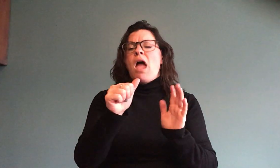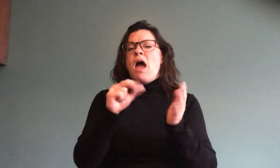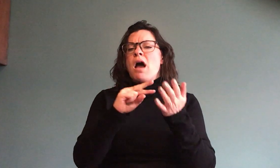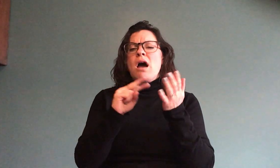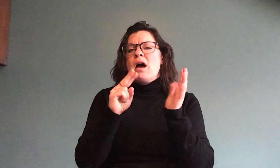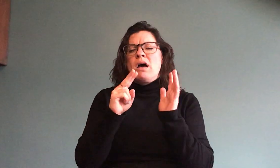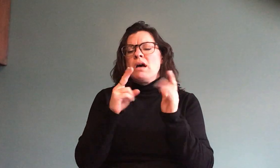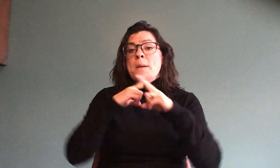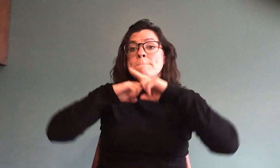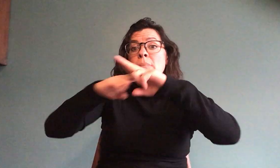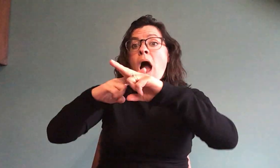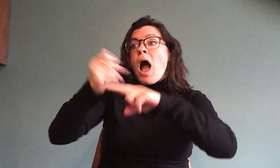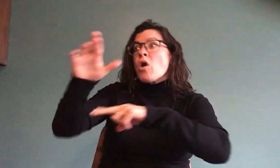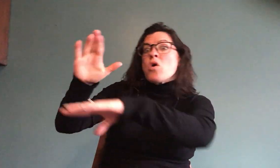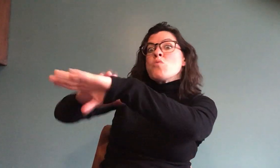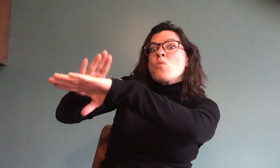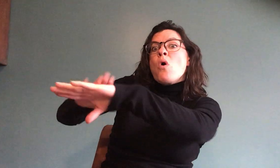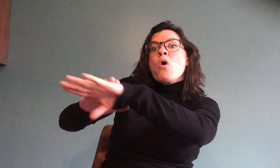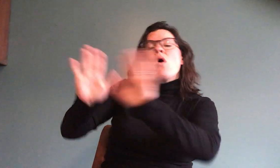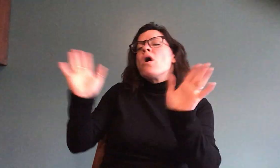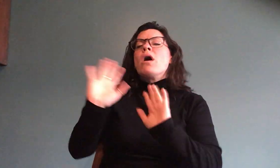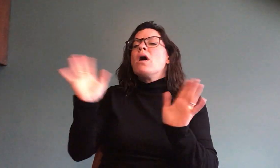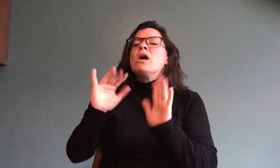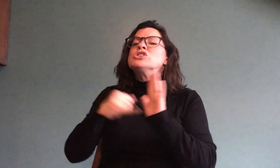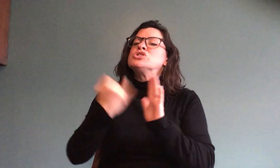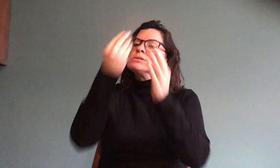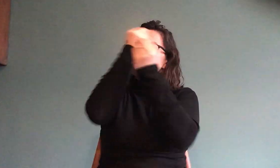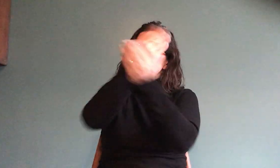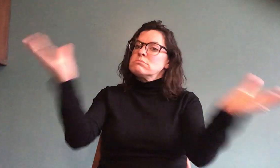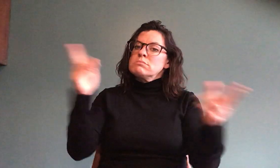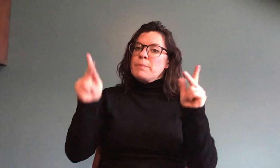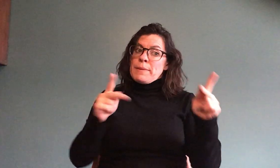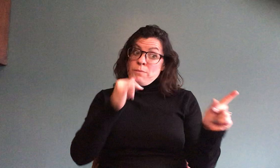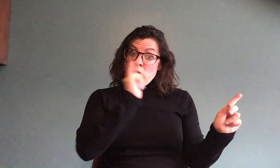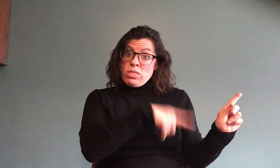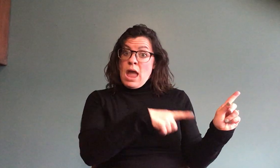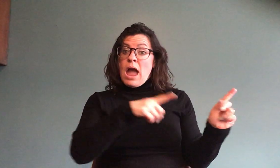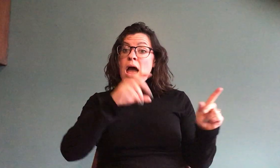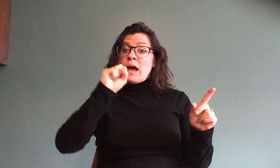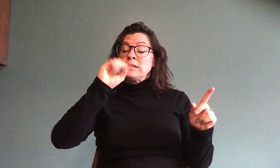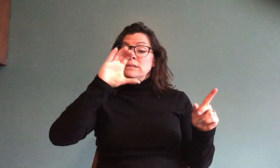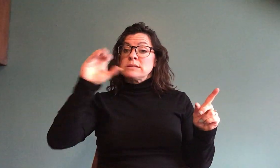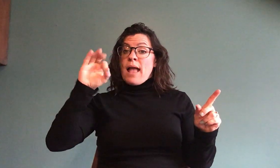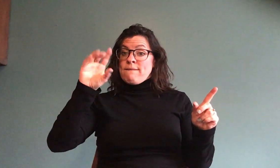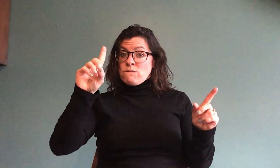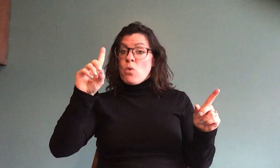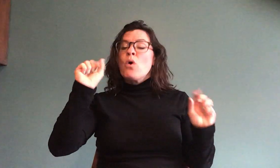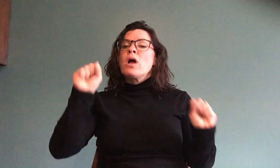a good point. It's really a good point. Okay, that type of thing. All right, so